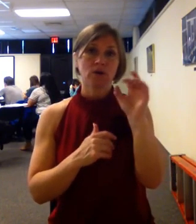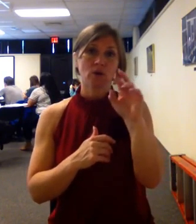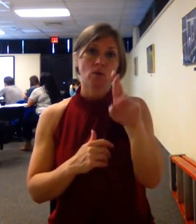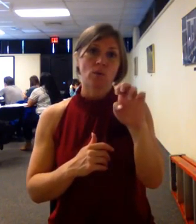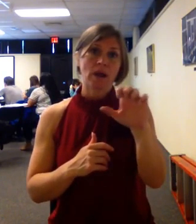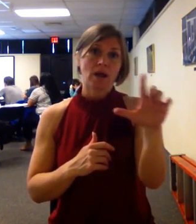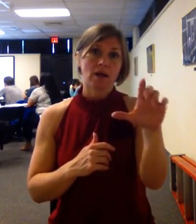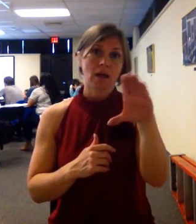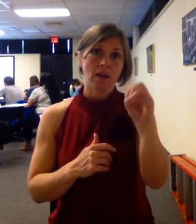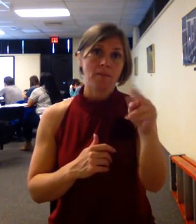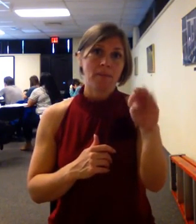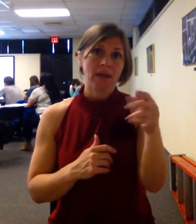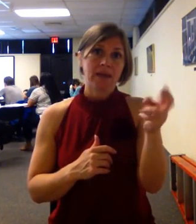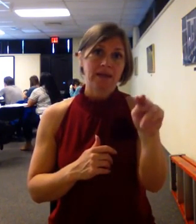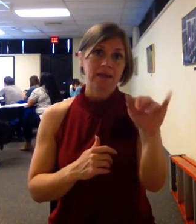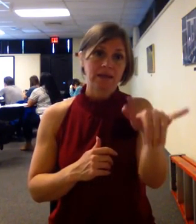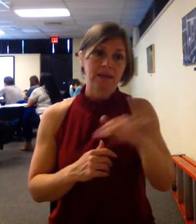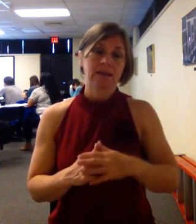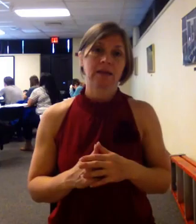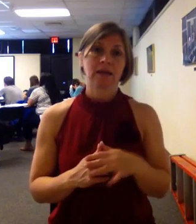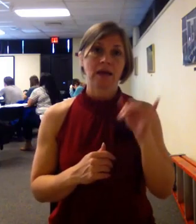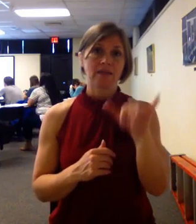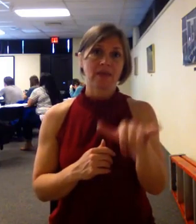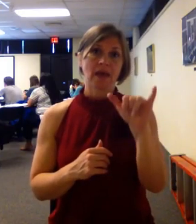rail, what they're saying is the reward versus the risk is lower.